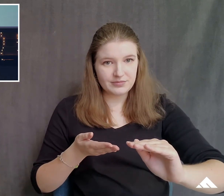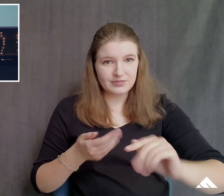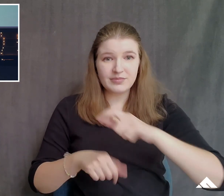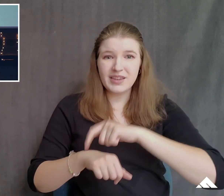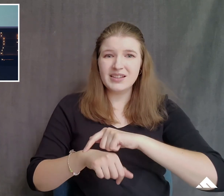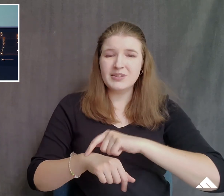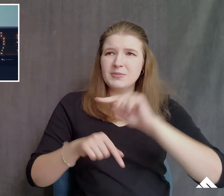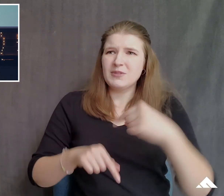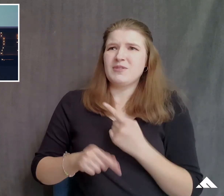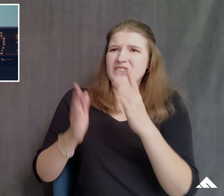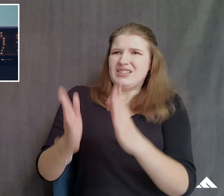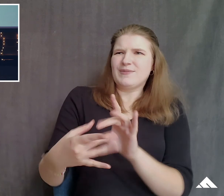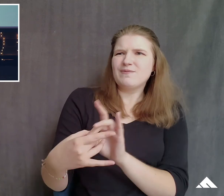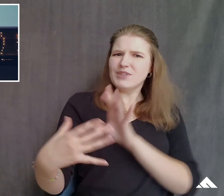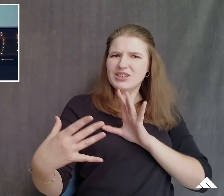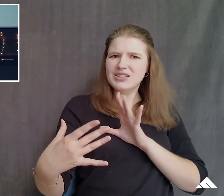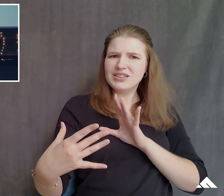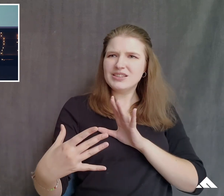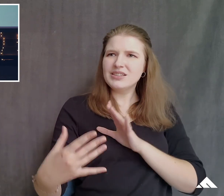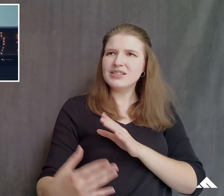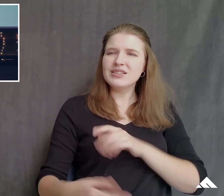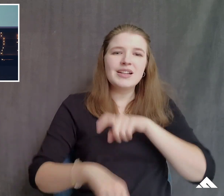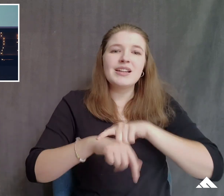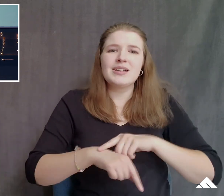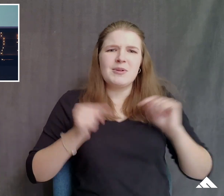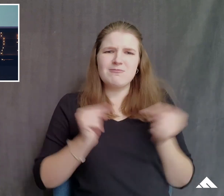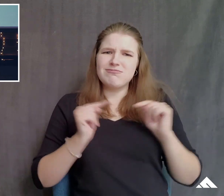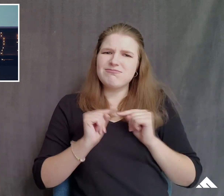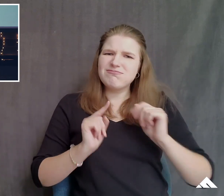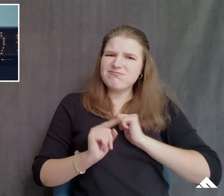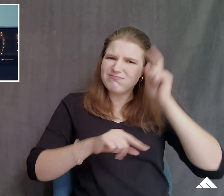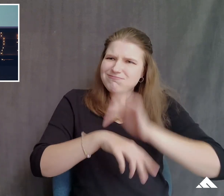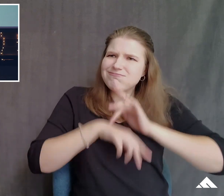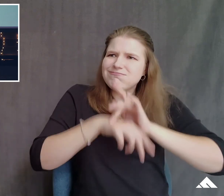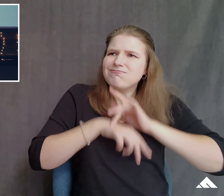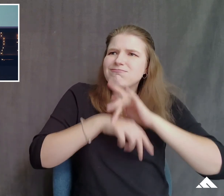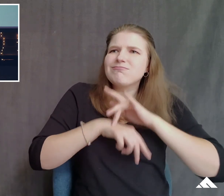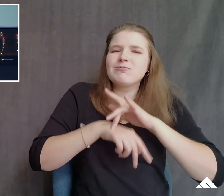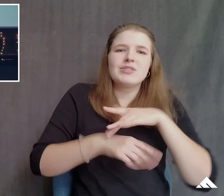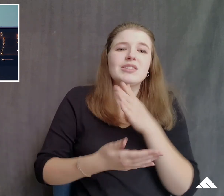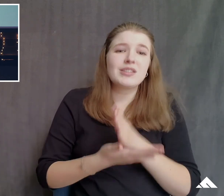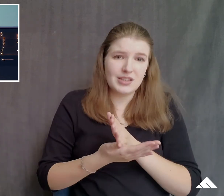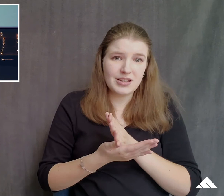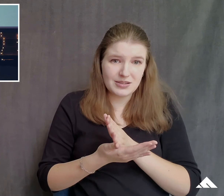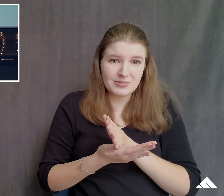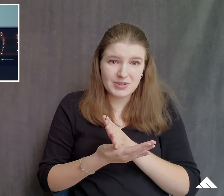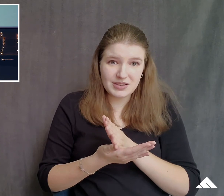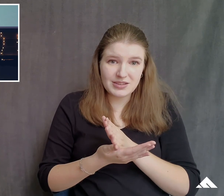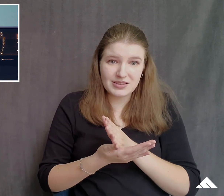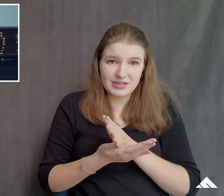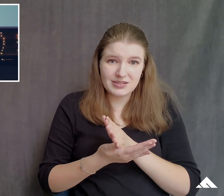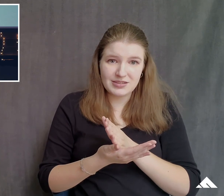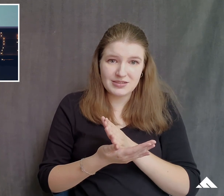offender. It's time to stop stabbing yourself with the pain that you feel towards those that you cannot or